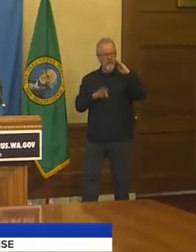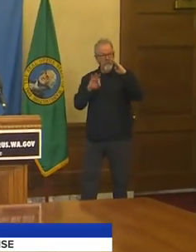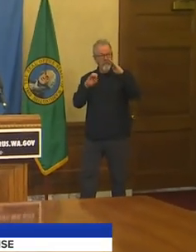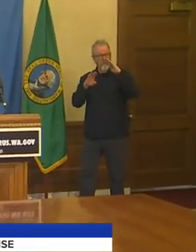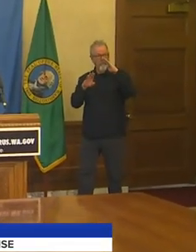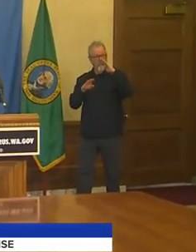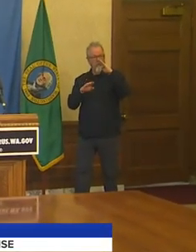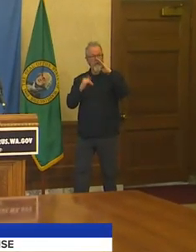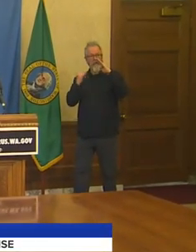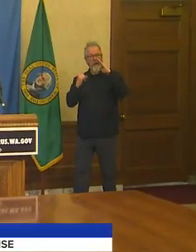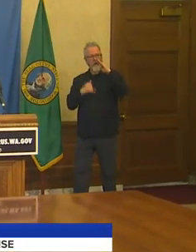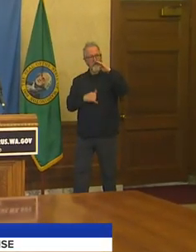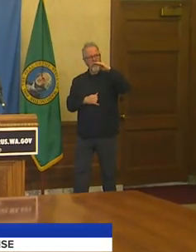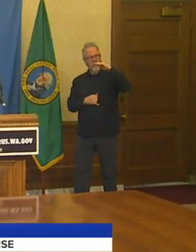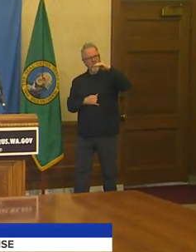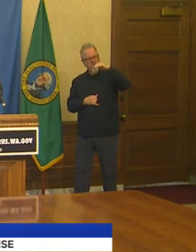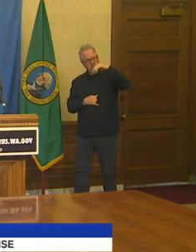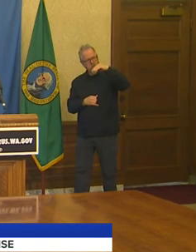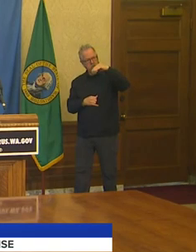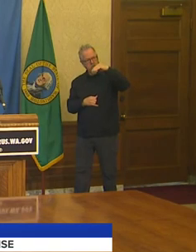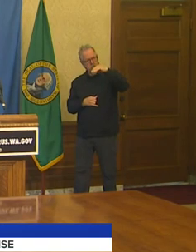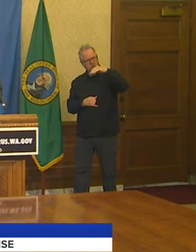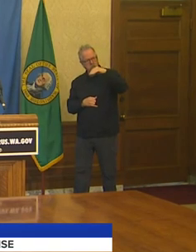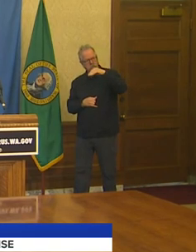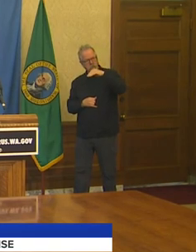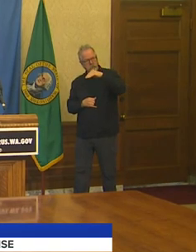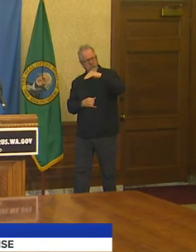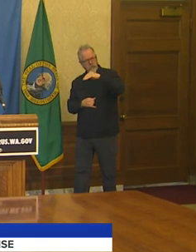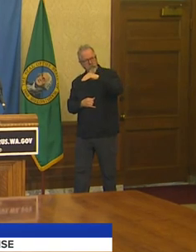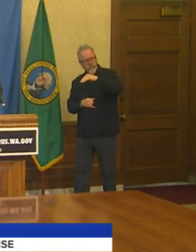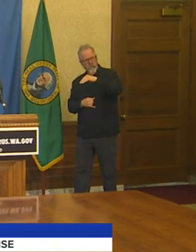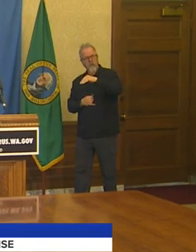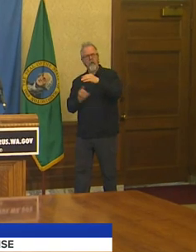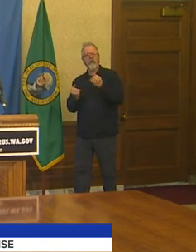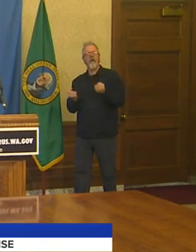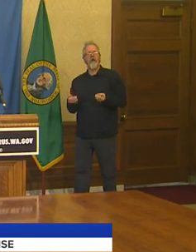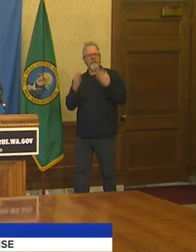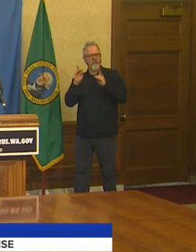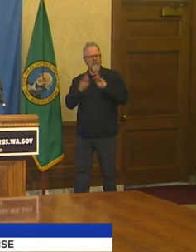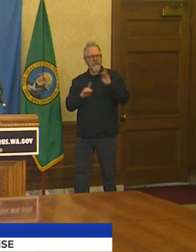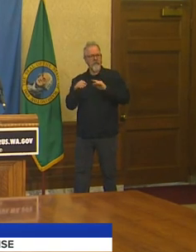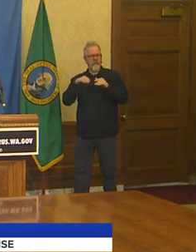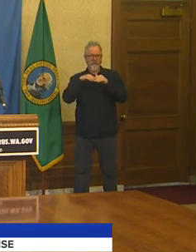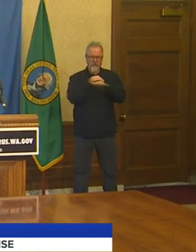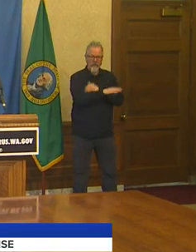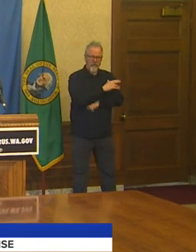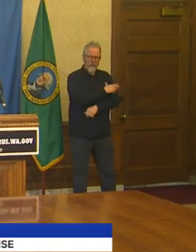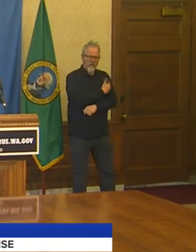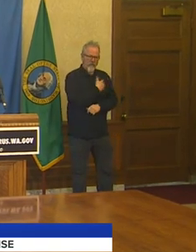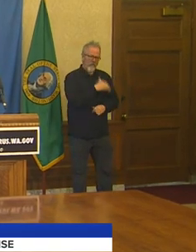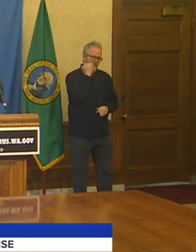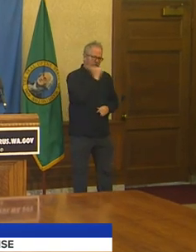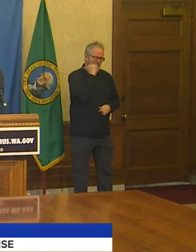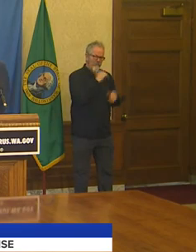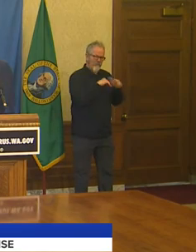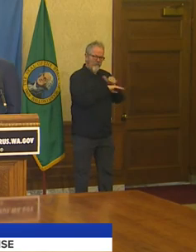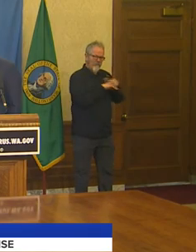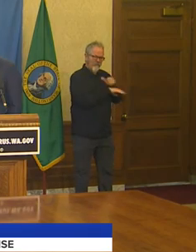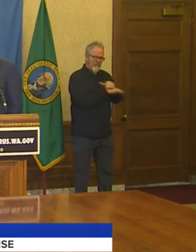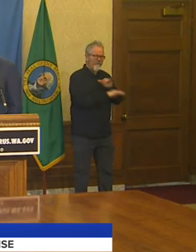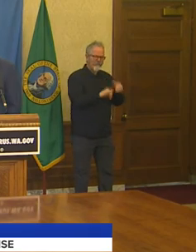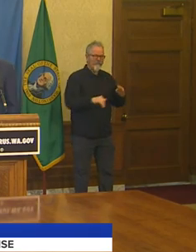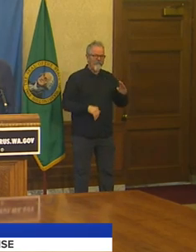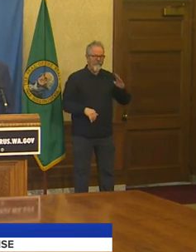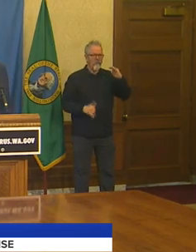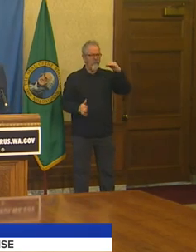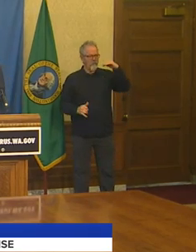our hospitalizations for COVID-19 based on date of first admission. Now,